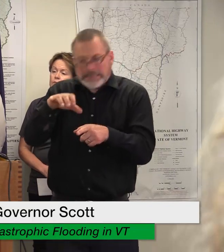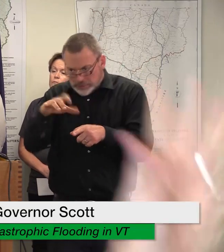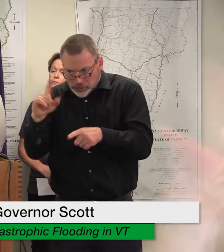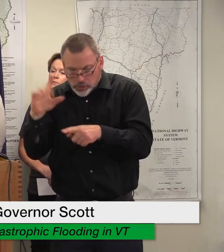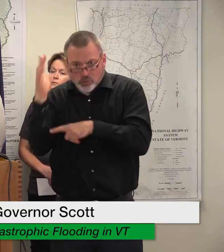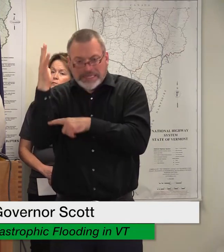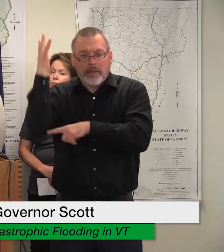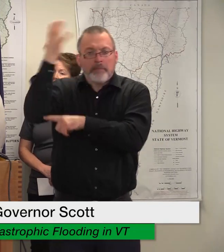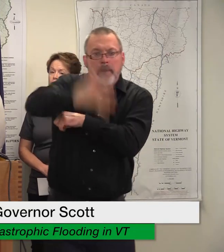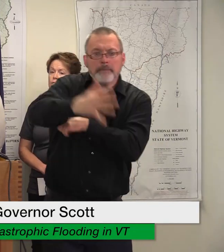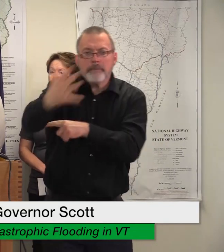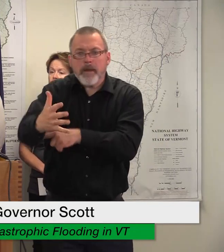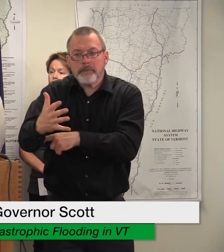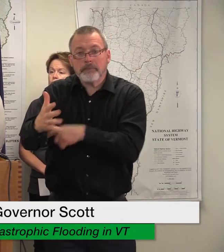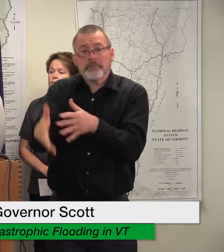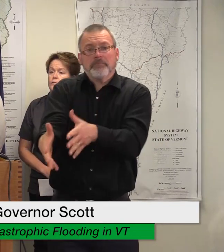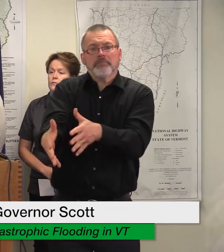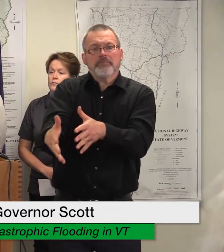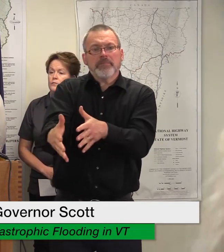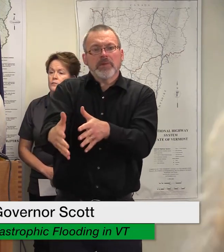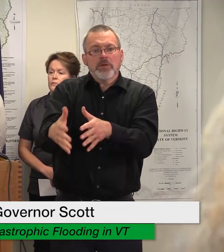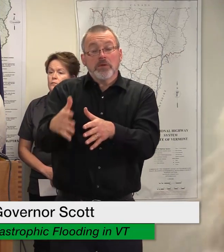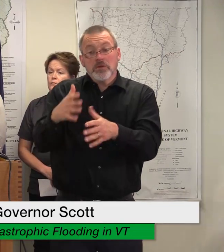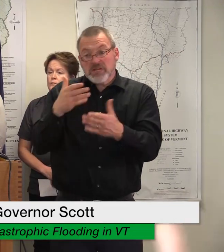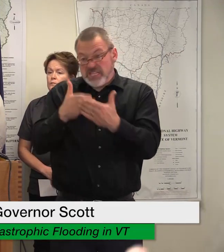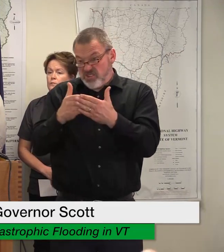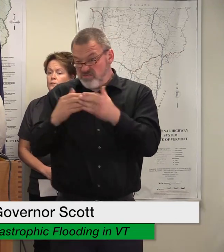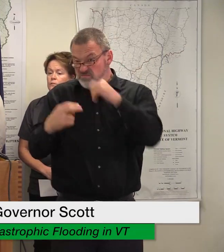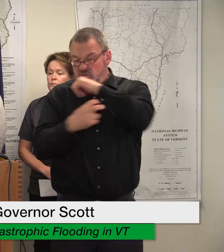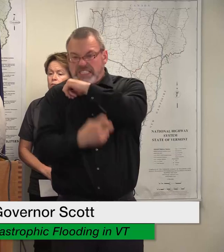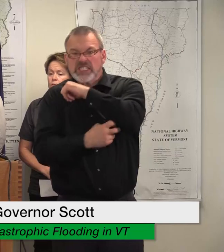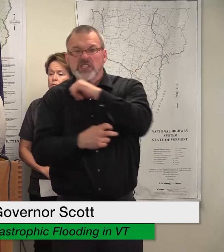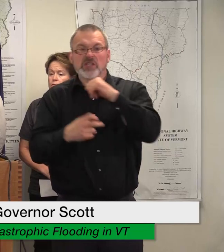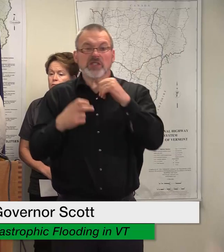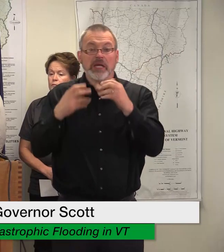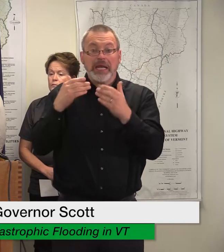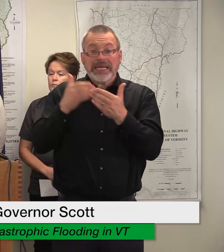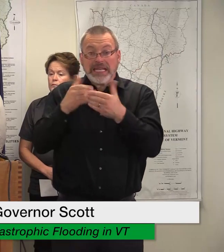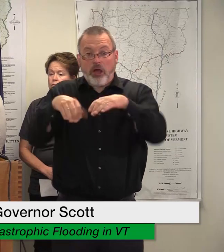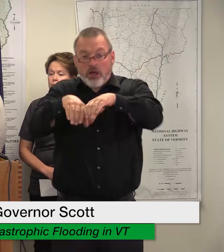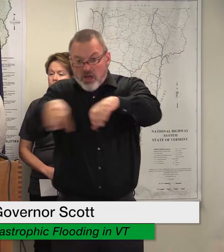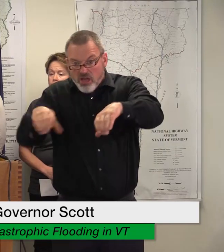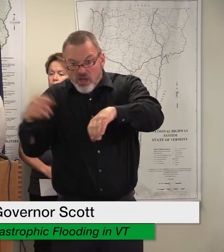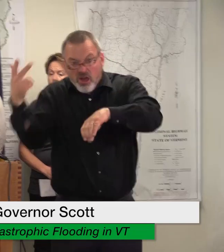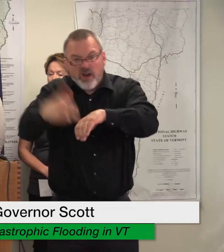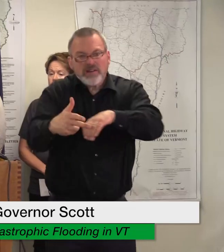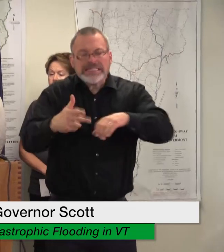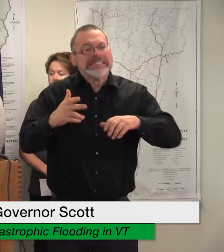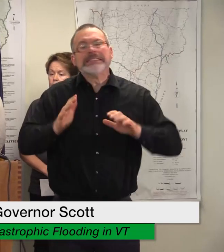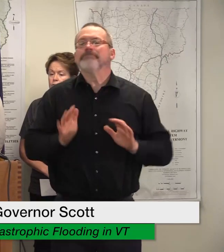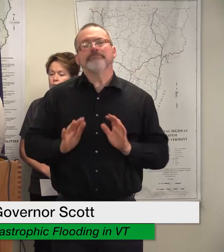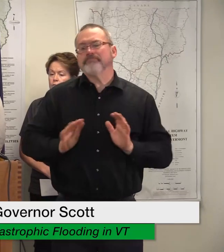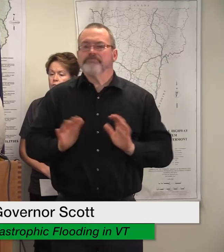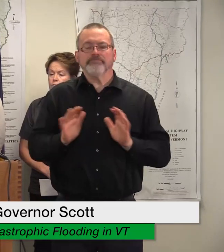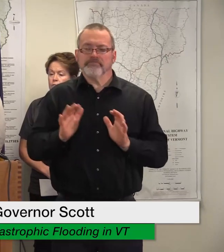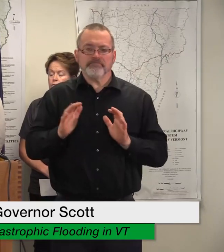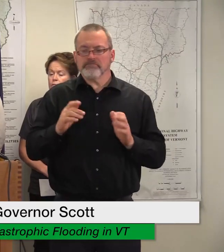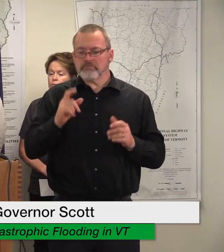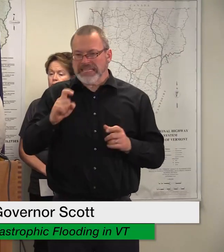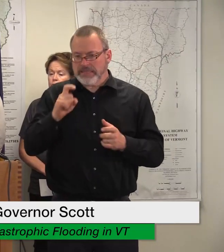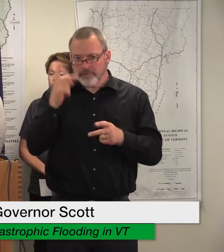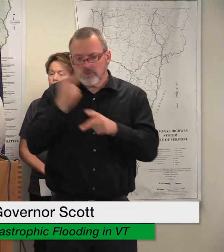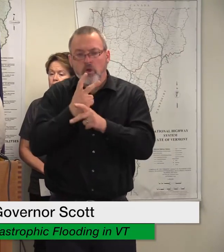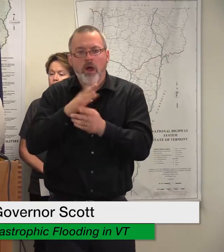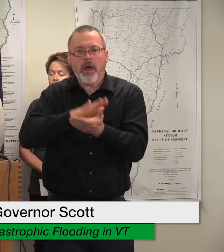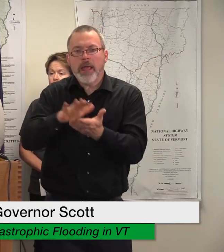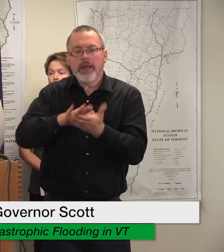woody material came to rest near a bridge or culvert and risk plugging that bridge or culvert during future high flows. If the